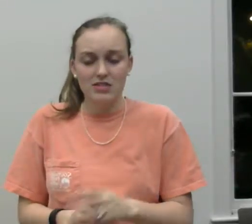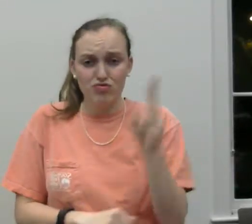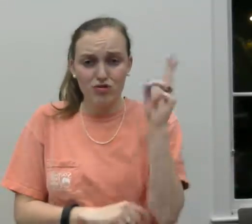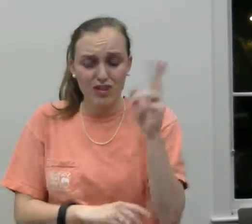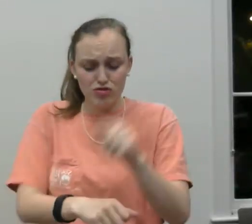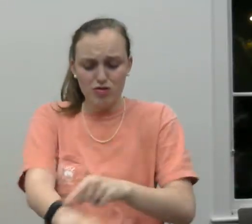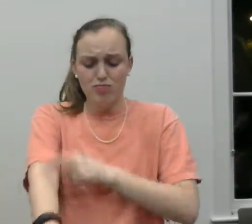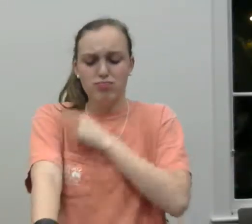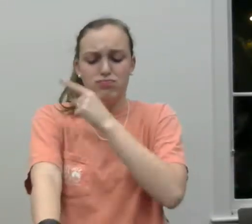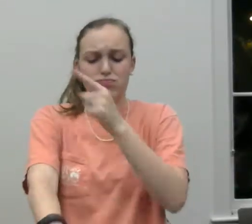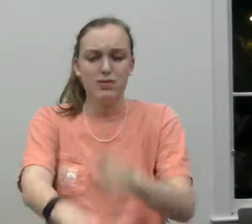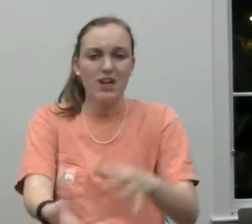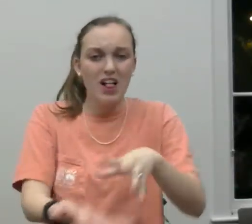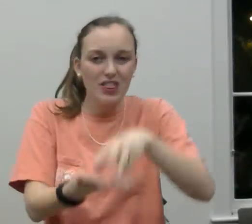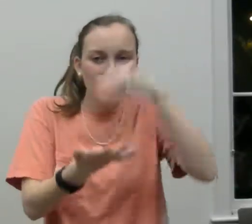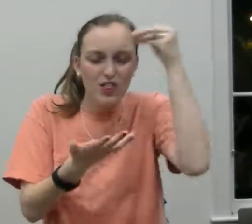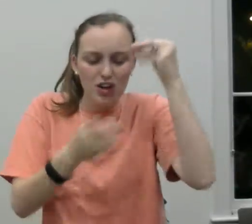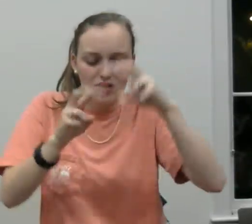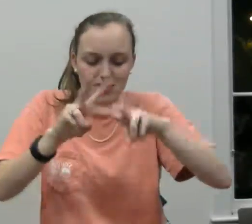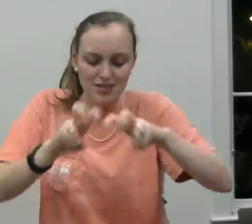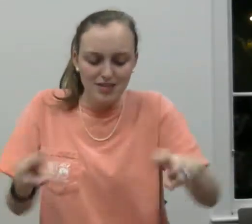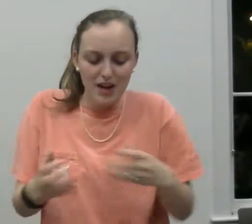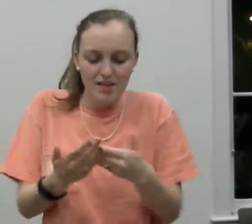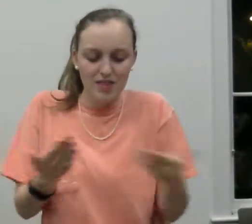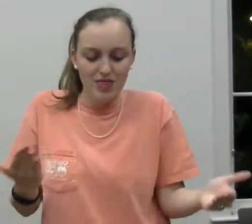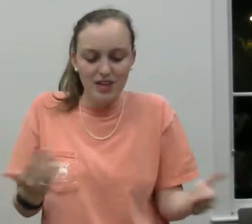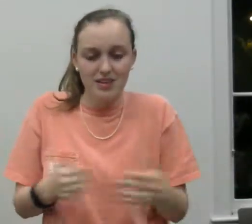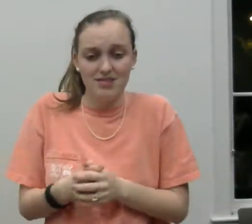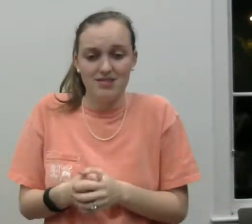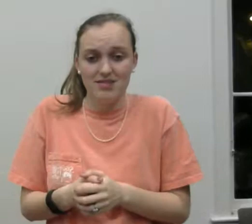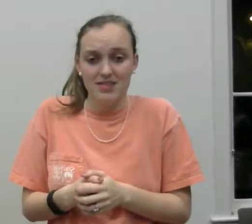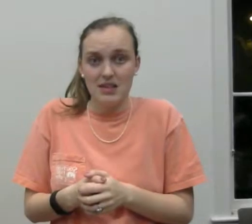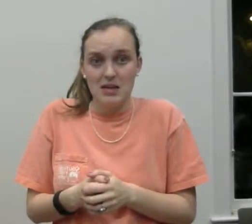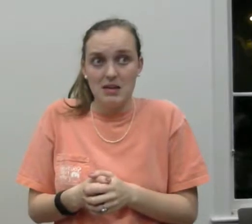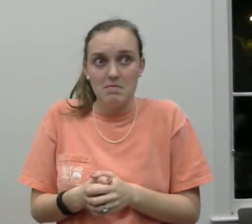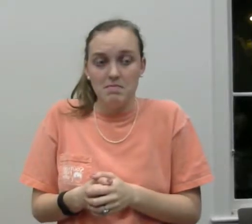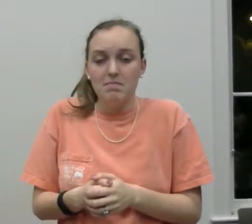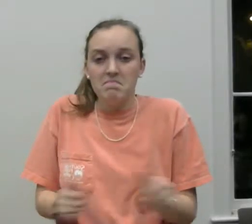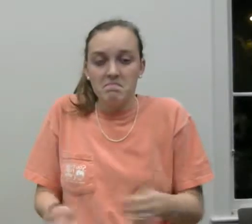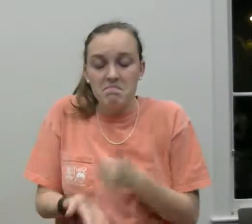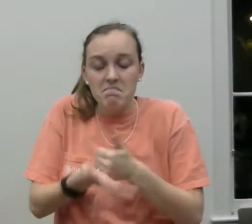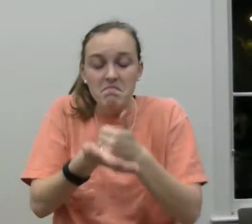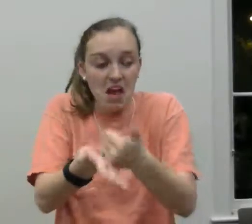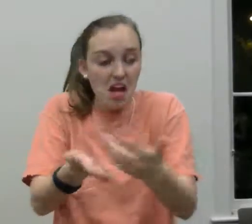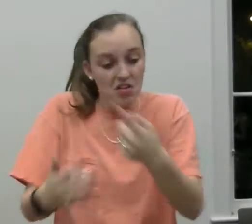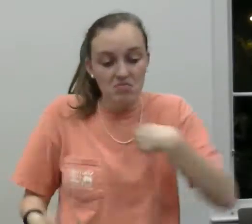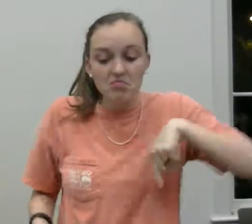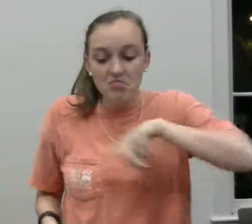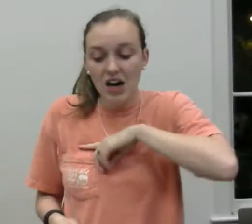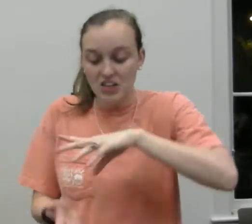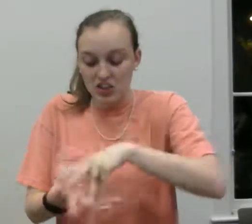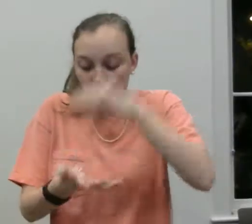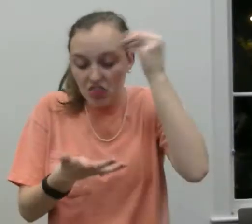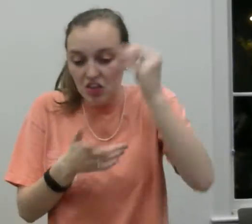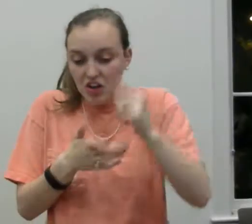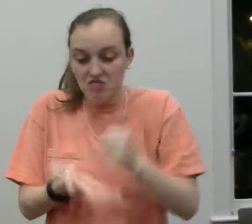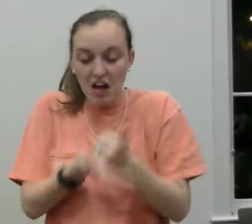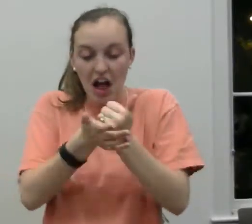learn and discover things is a way of knowing. It enables us to learn and benefit society, and society is very